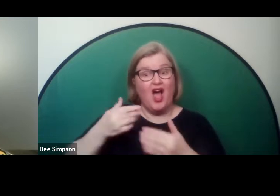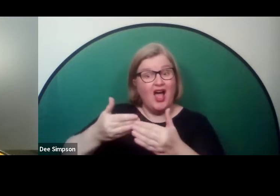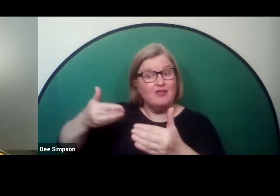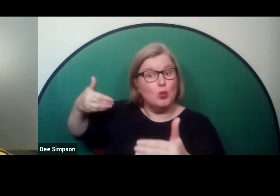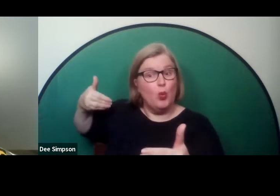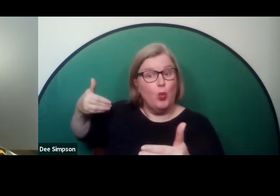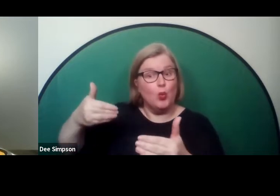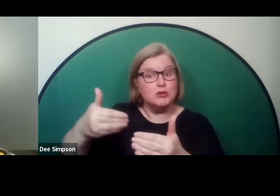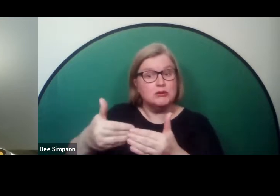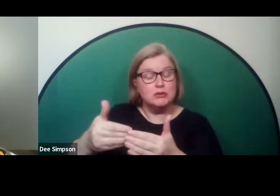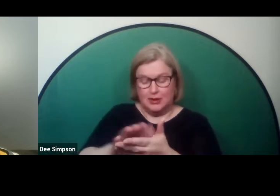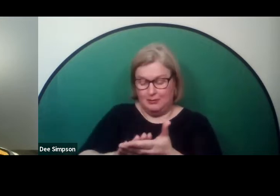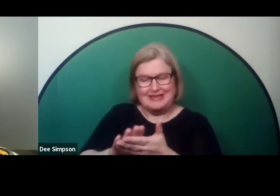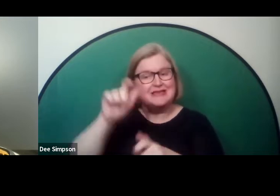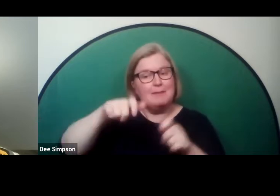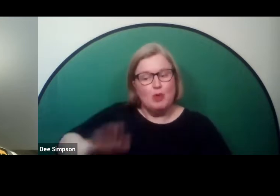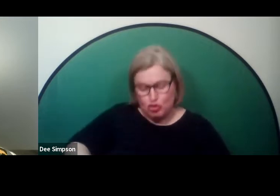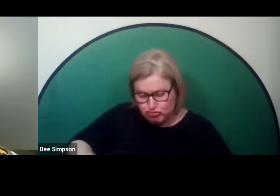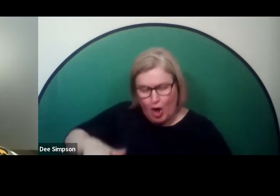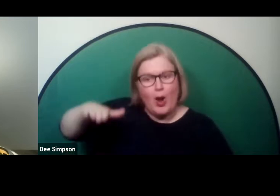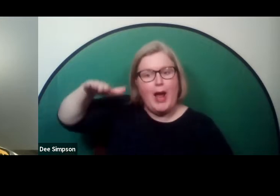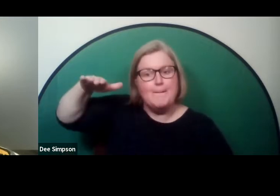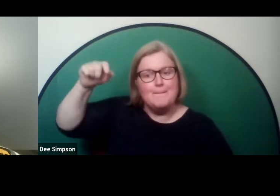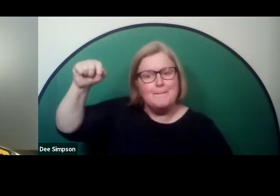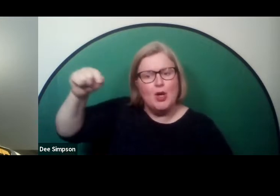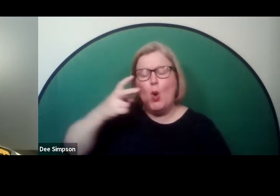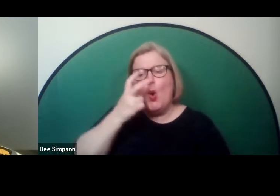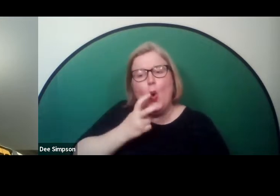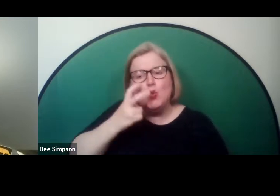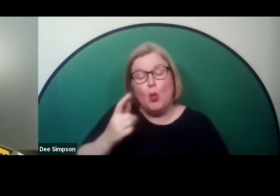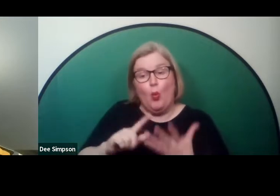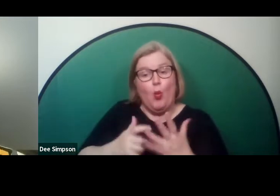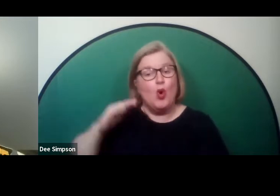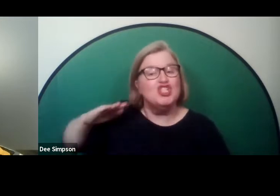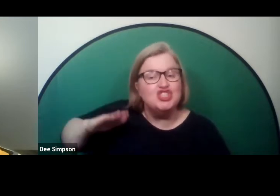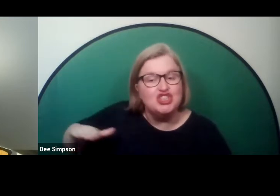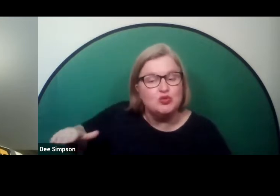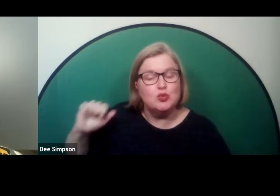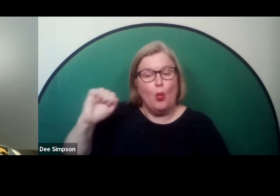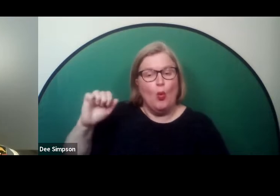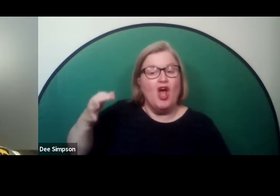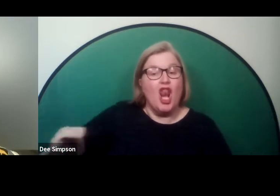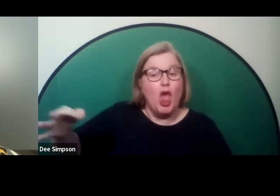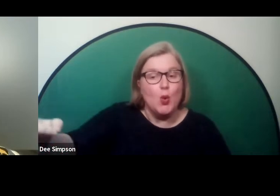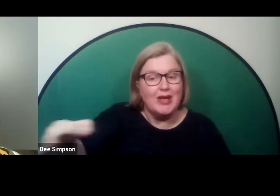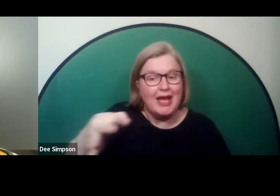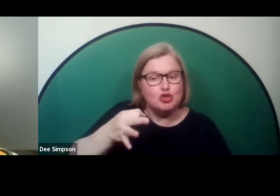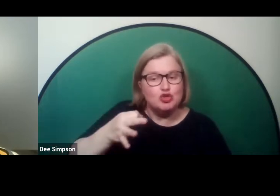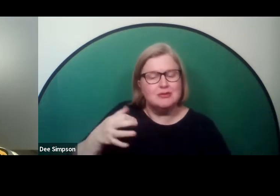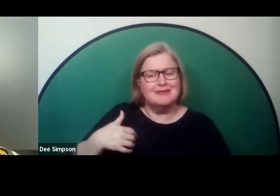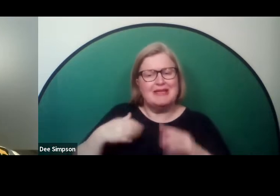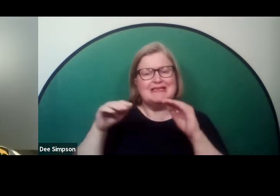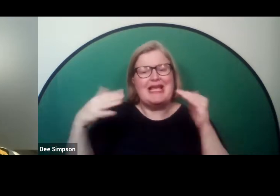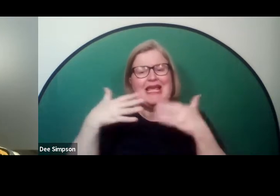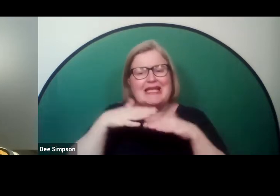on children or older people, for example, and Asha touched upon where people live, the locations. So again, these intersectional